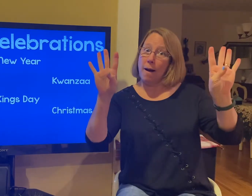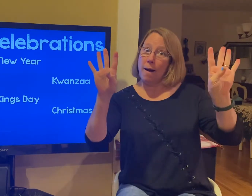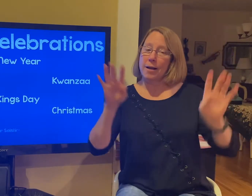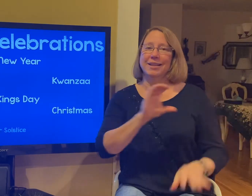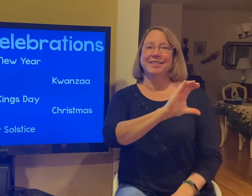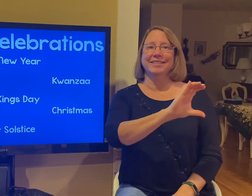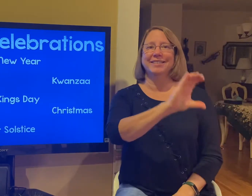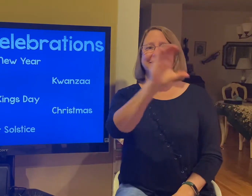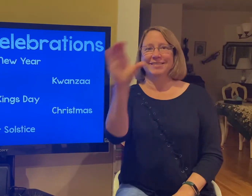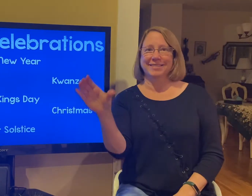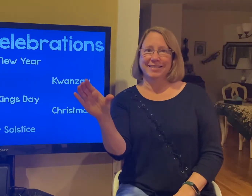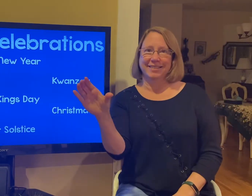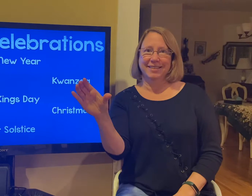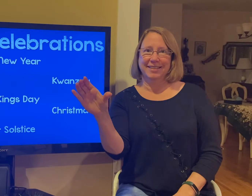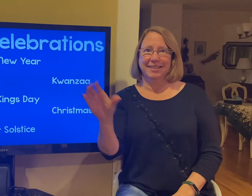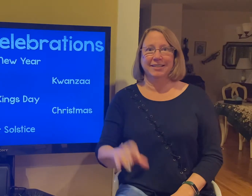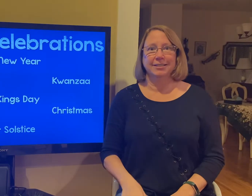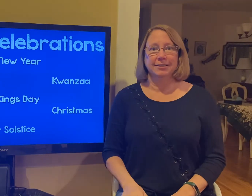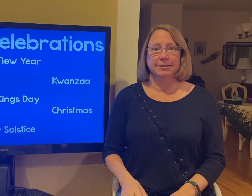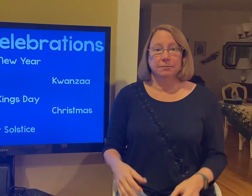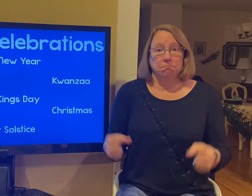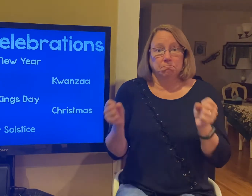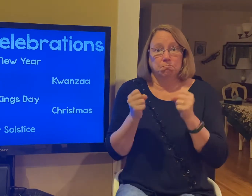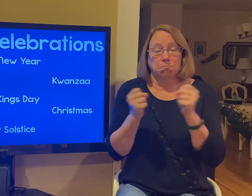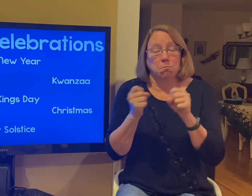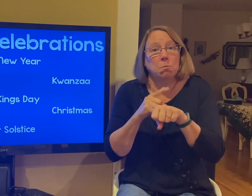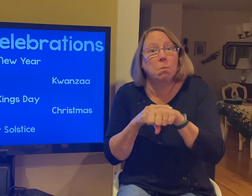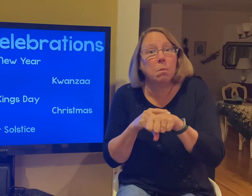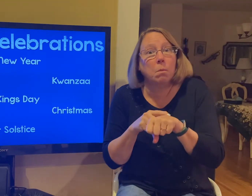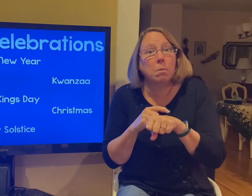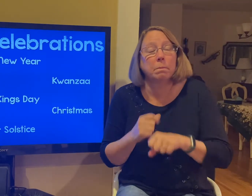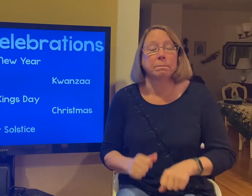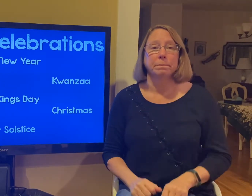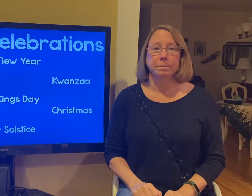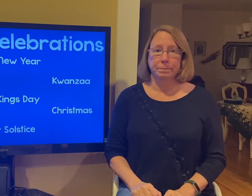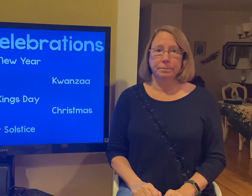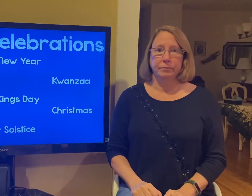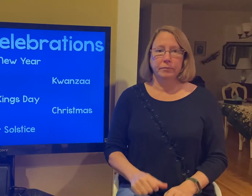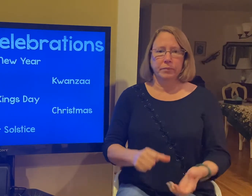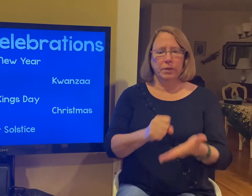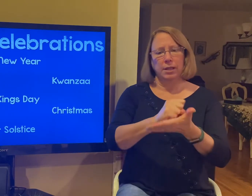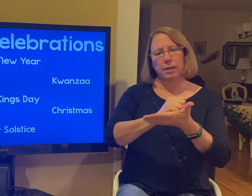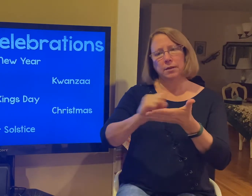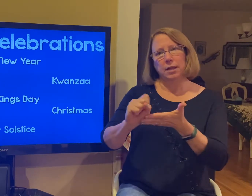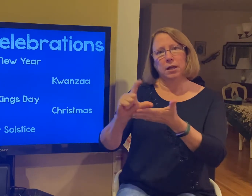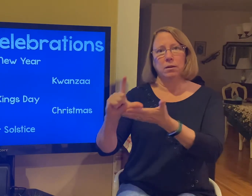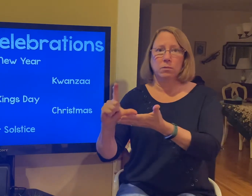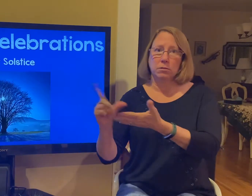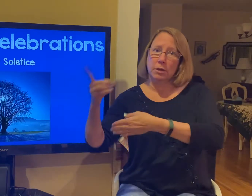Christmas. Winter Solstice. St. Lucia Day.